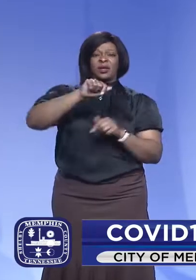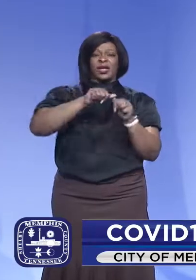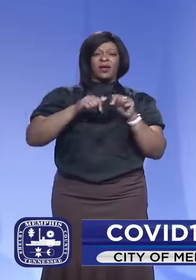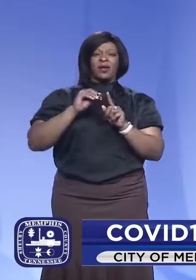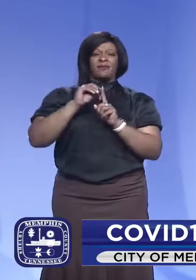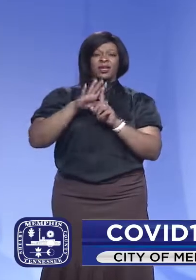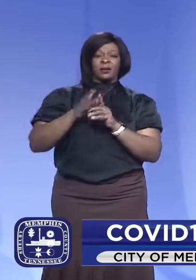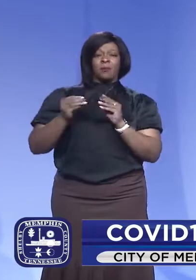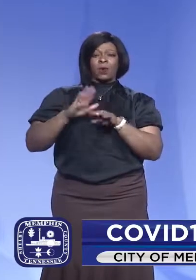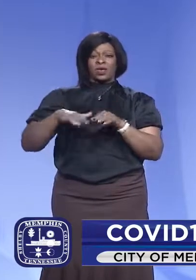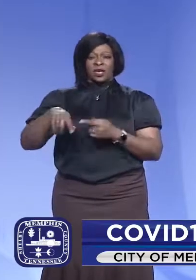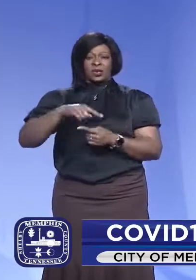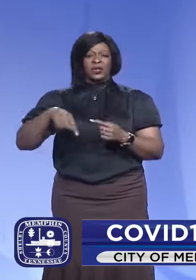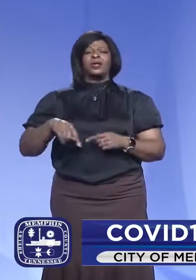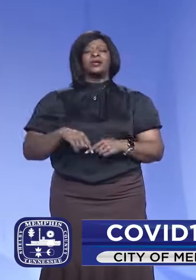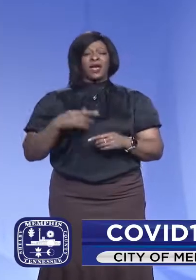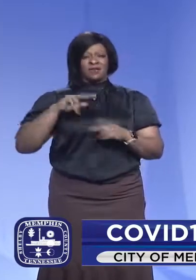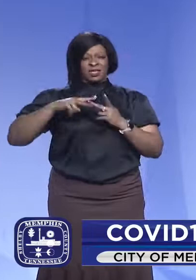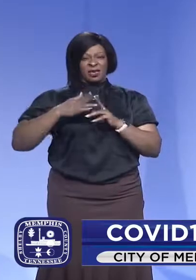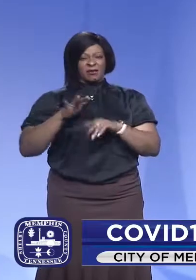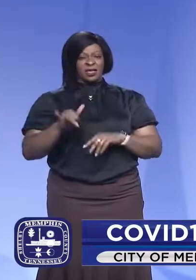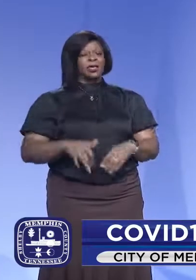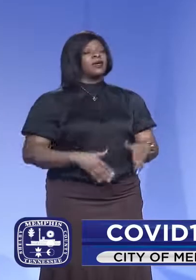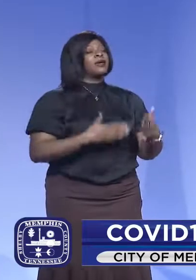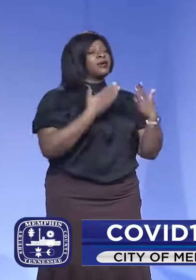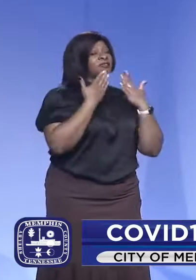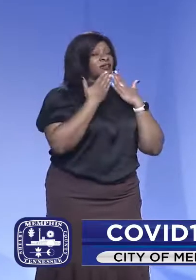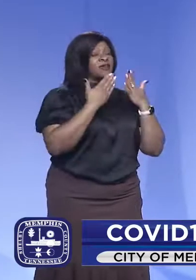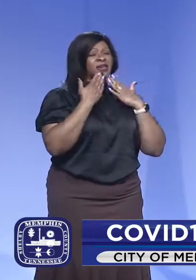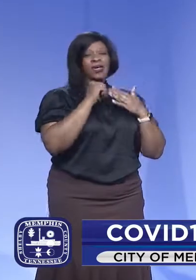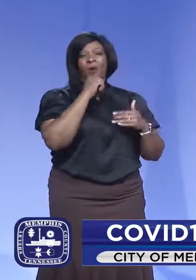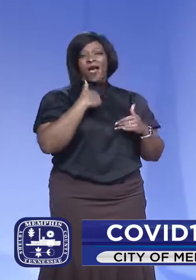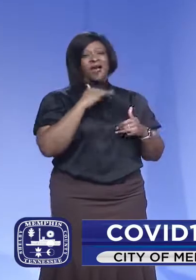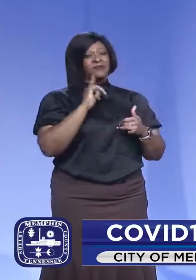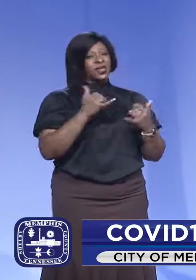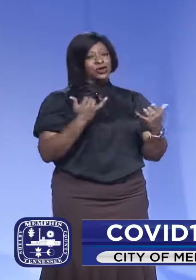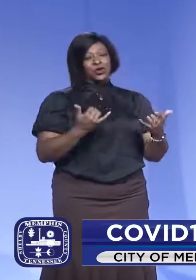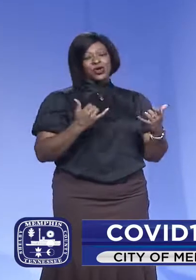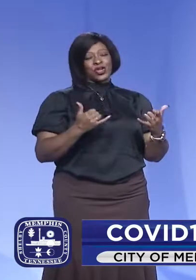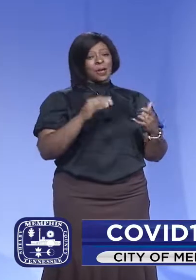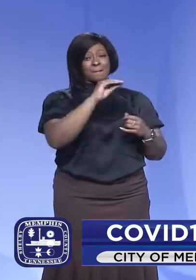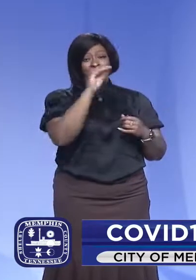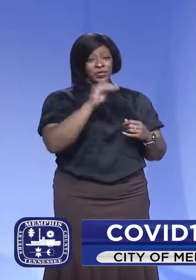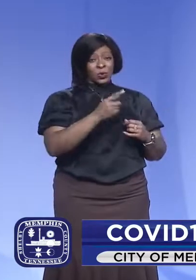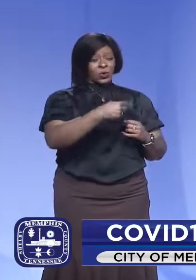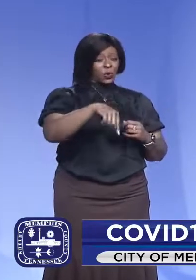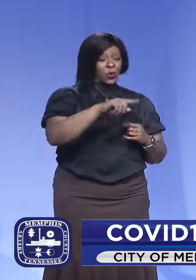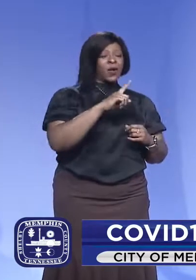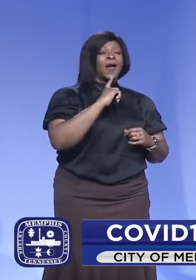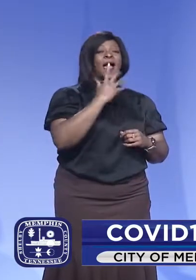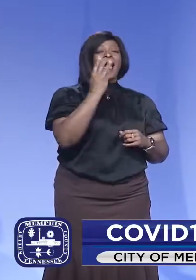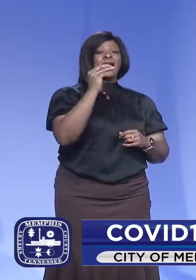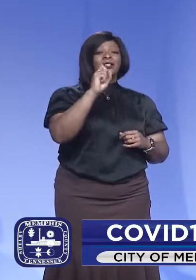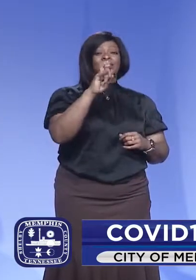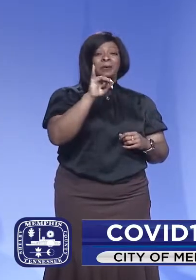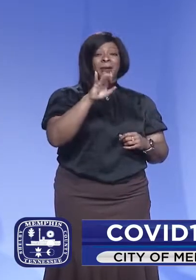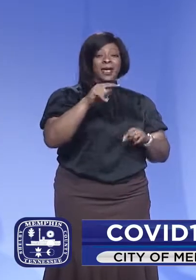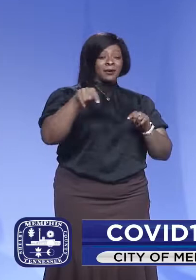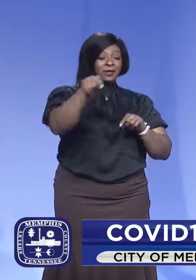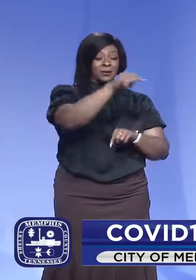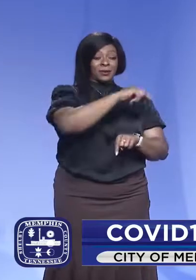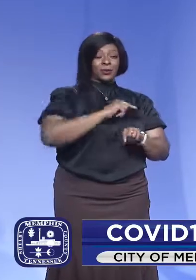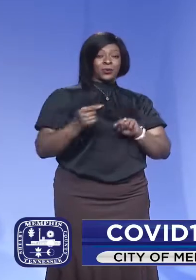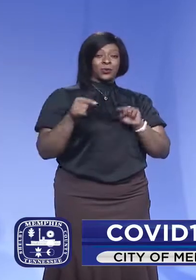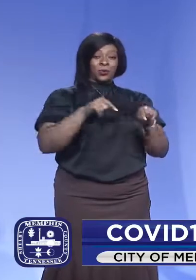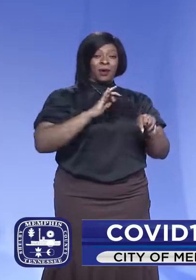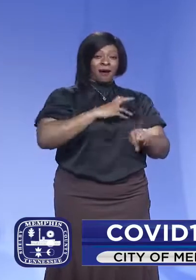do have a follow-up. Yeah, thank you. I apologize, but I don't actually have the current percentage of those that are outside of Shelby County.